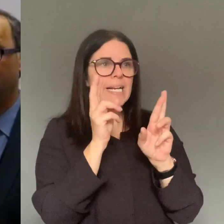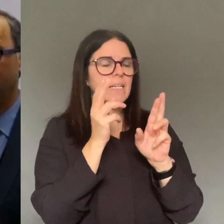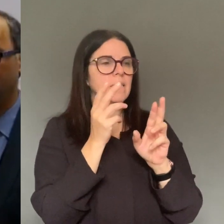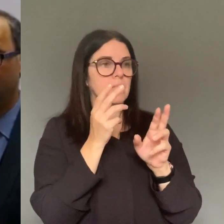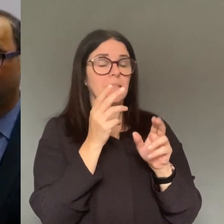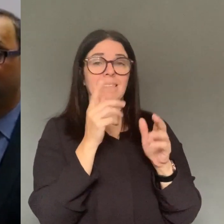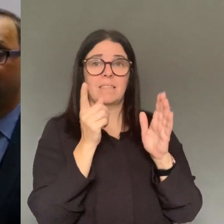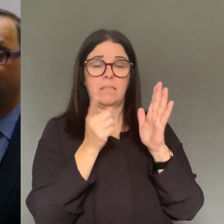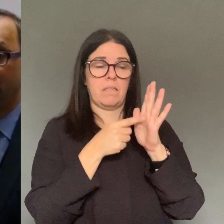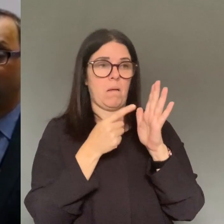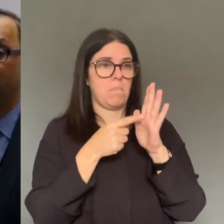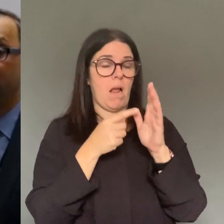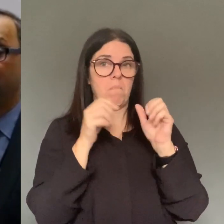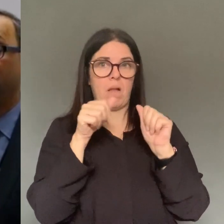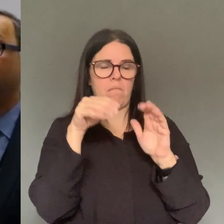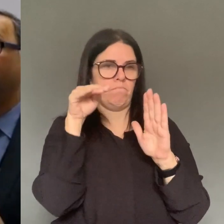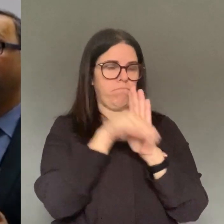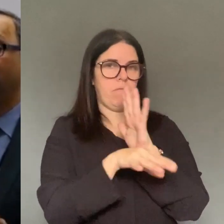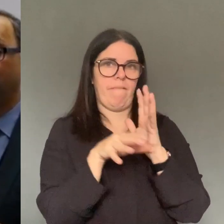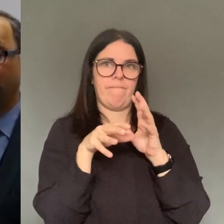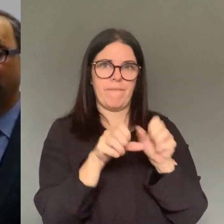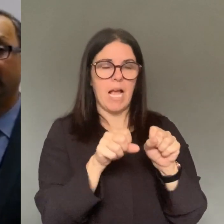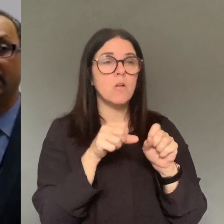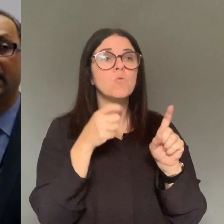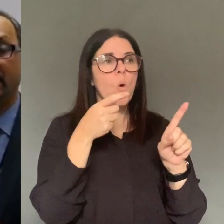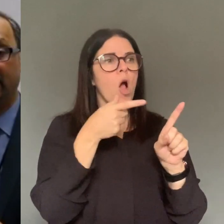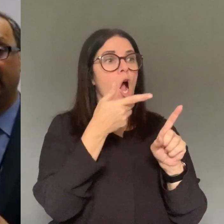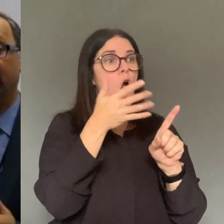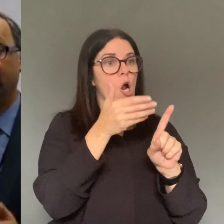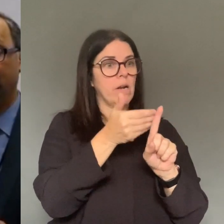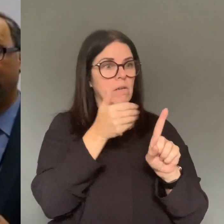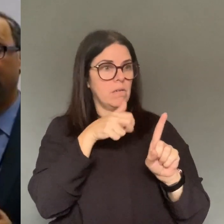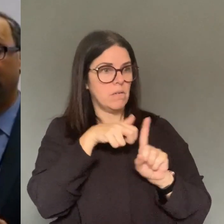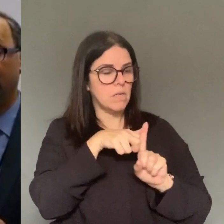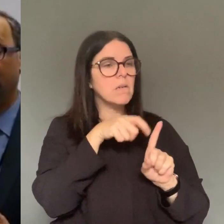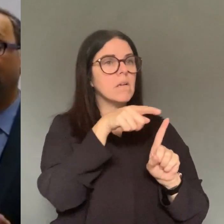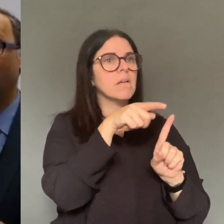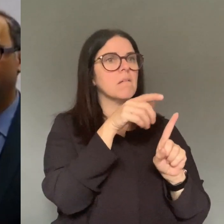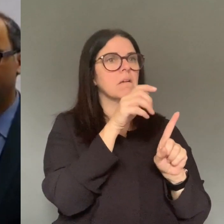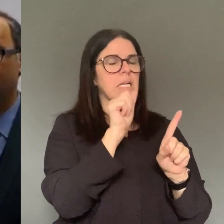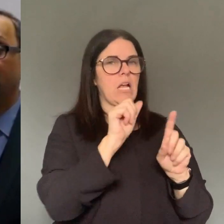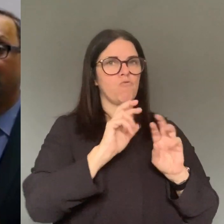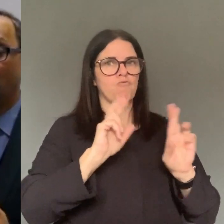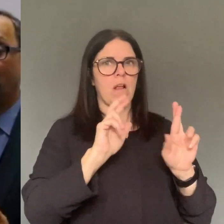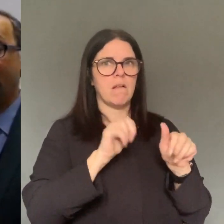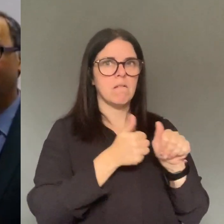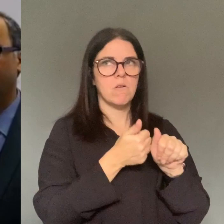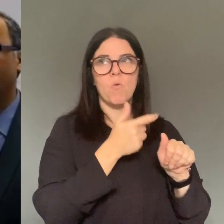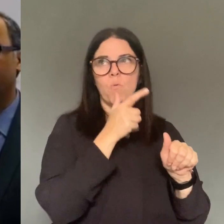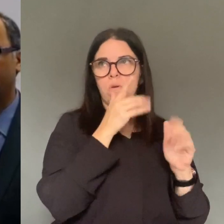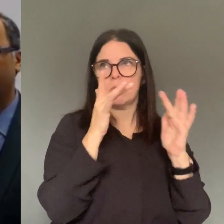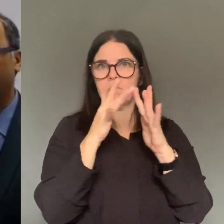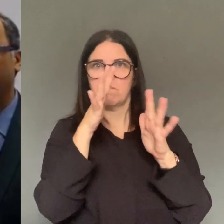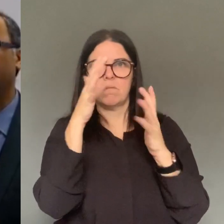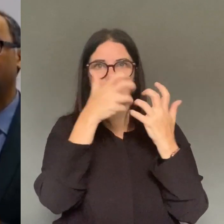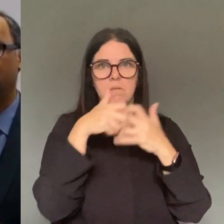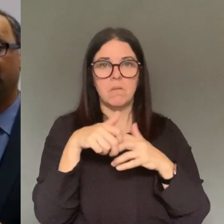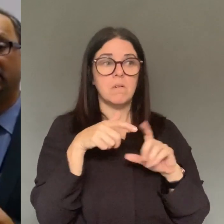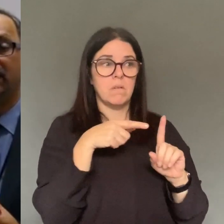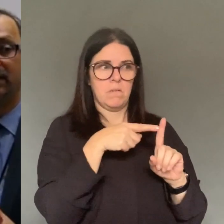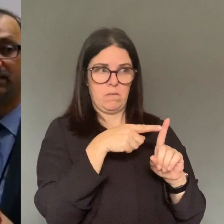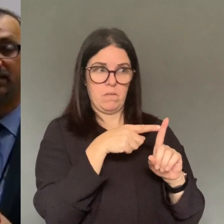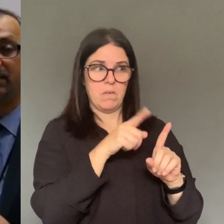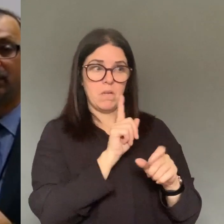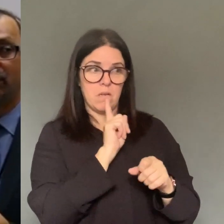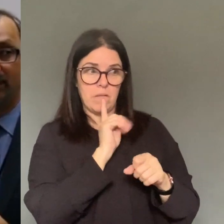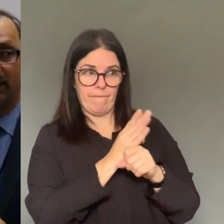that they need. Sometimes it could start very quickly, and then they can get worse. Having those identification early, that